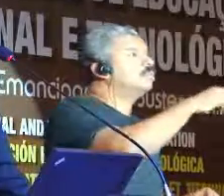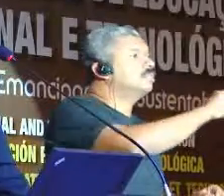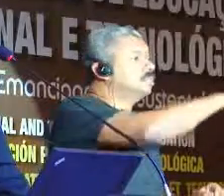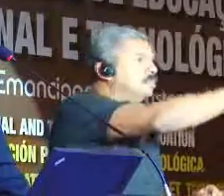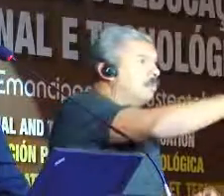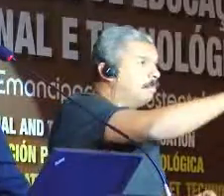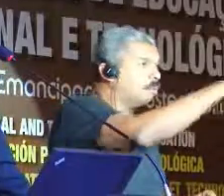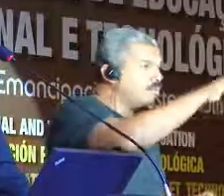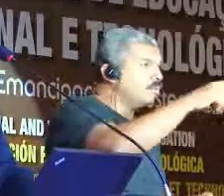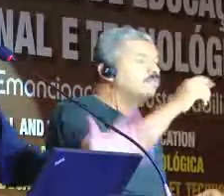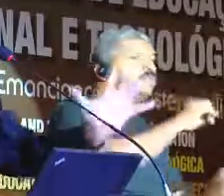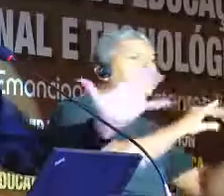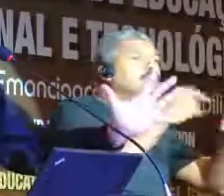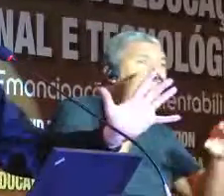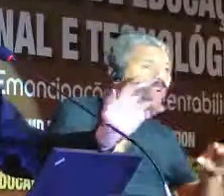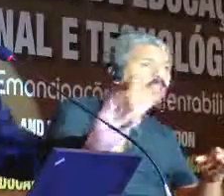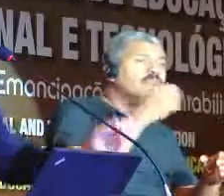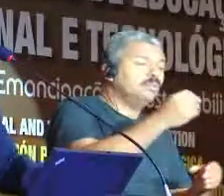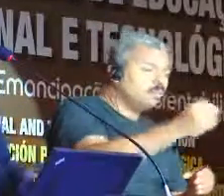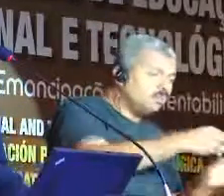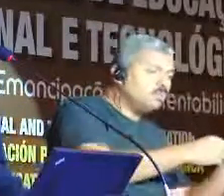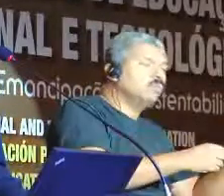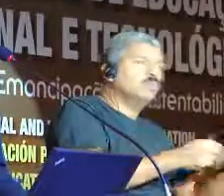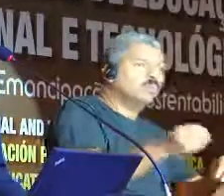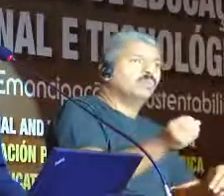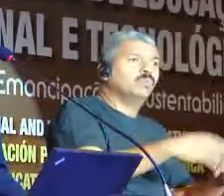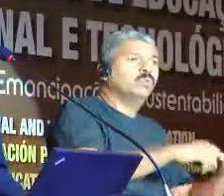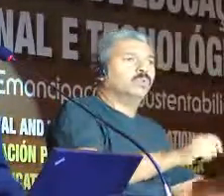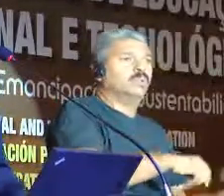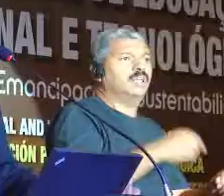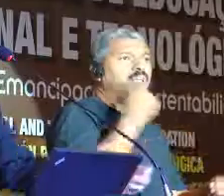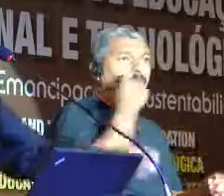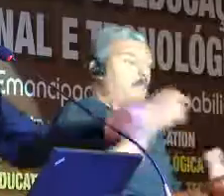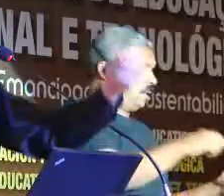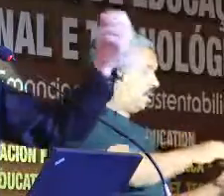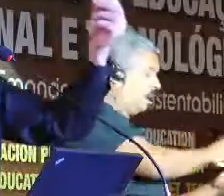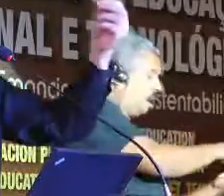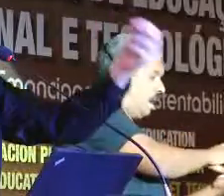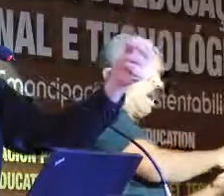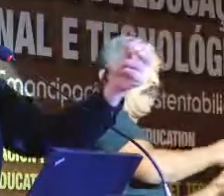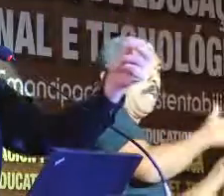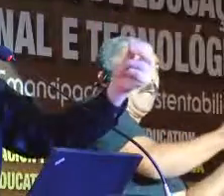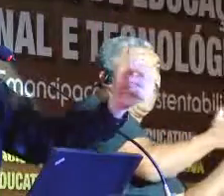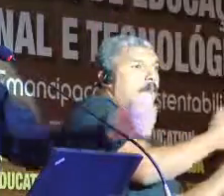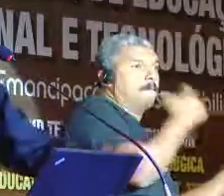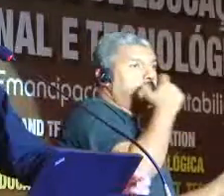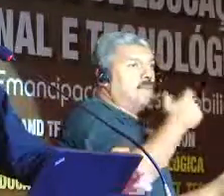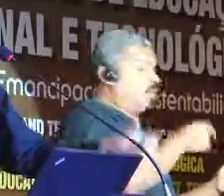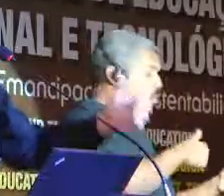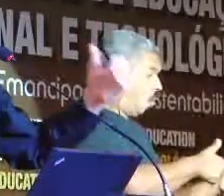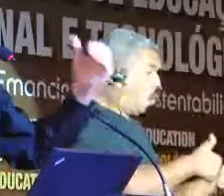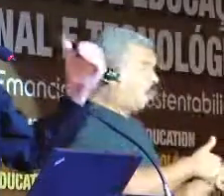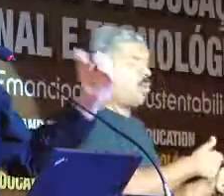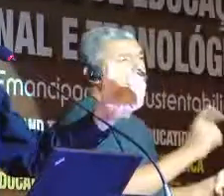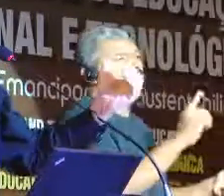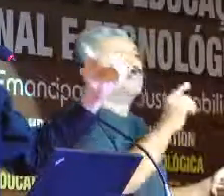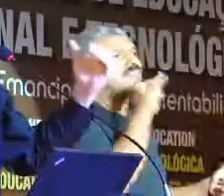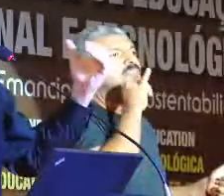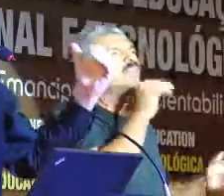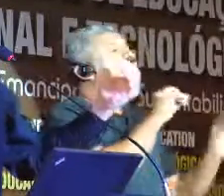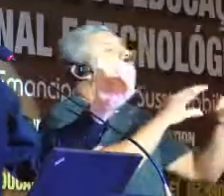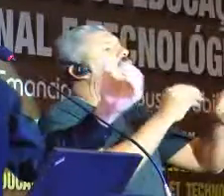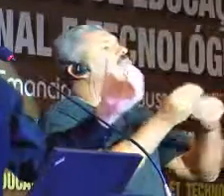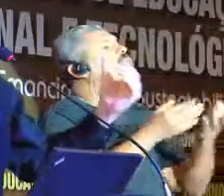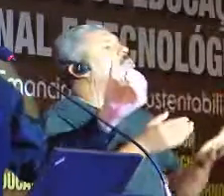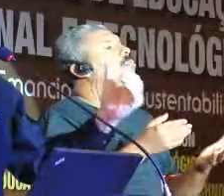We should not be teaching products. We should be teaching fundamentals so that the things